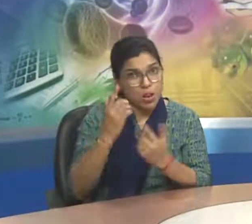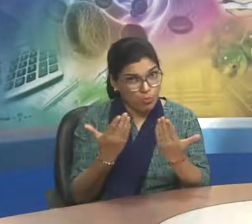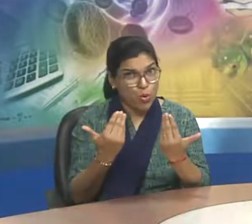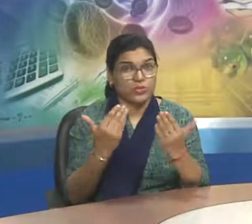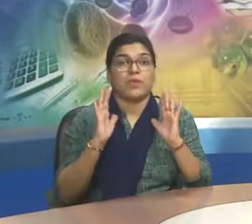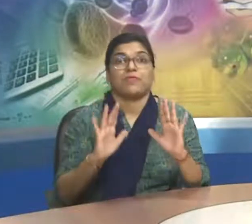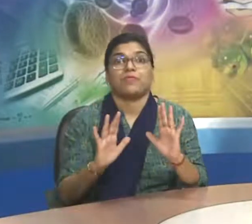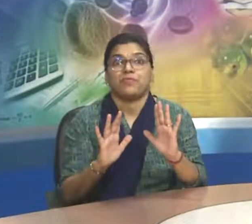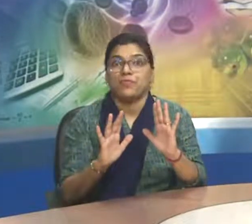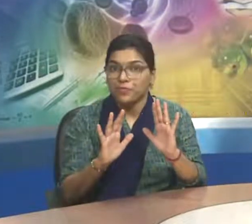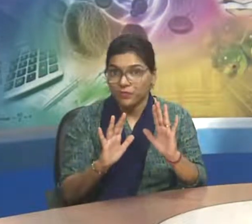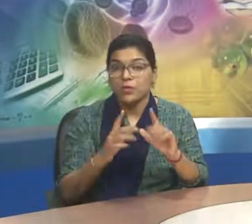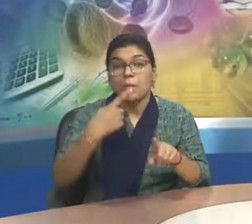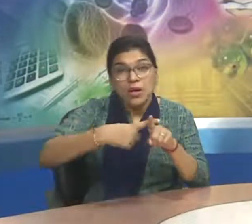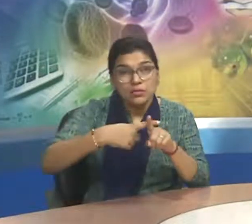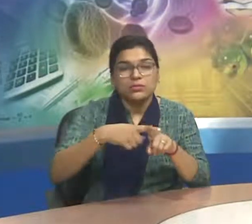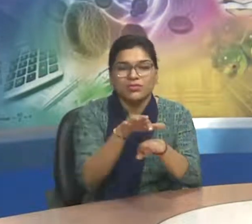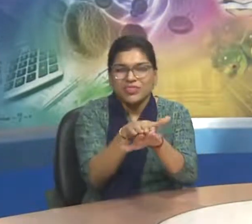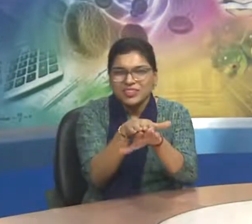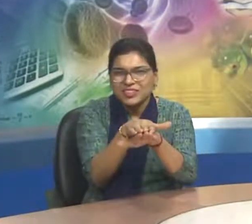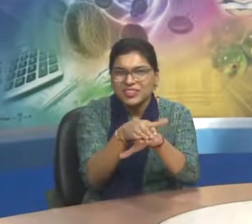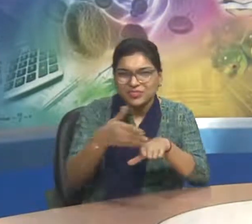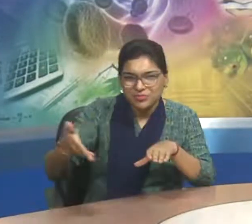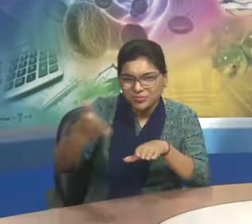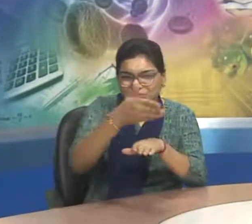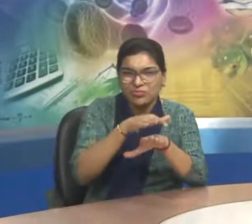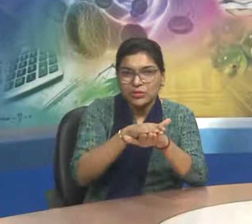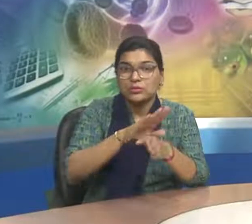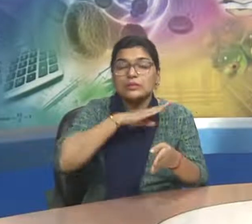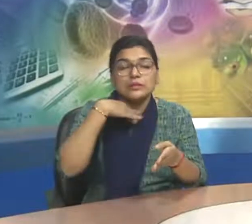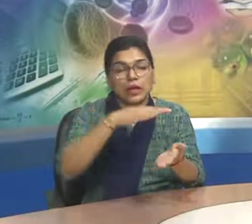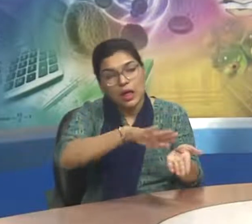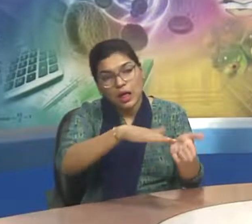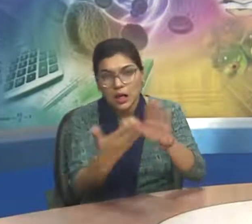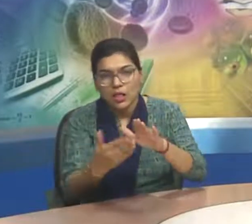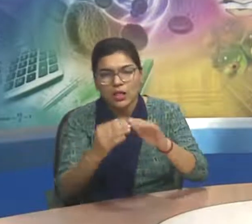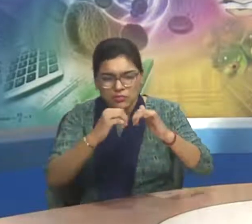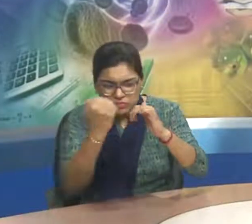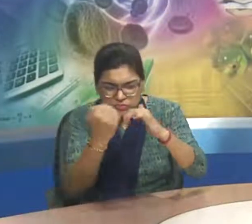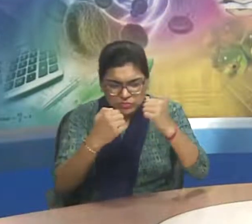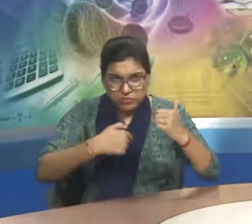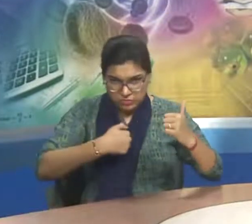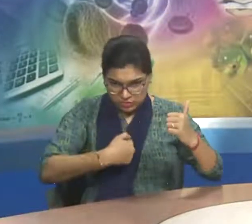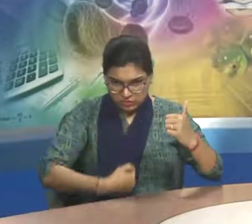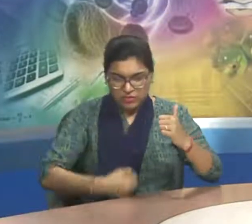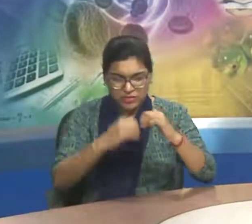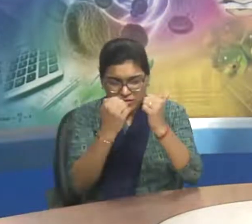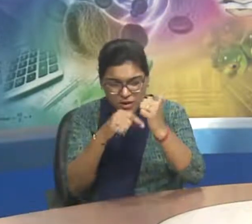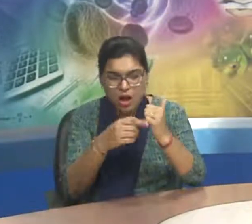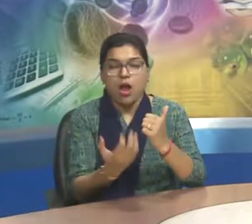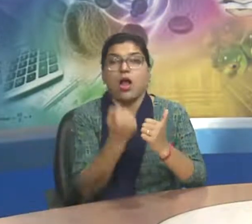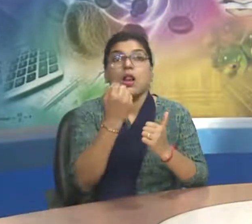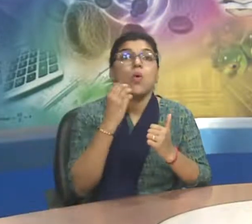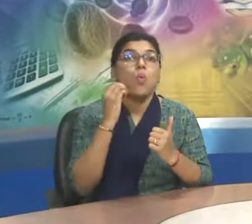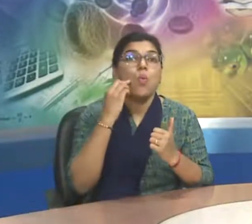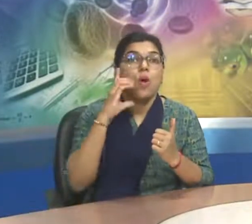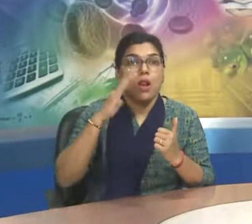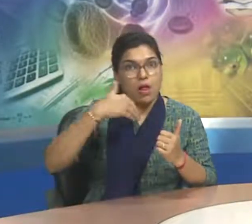are very useful and oil can be extracted from seeds, and also fish